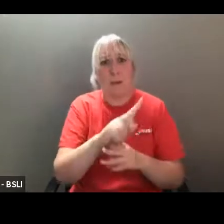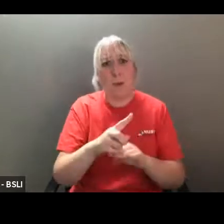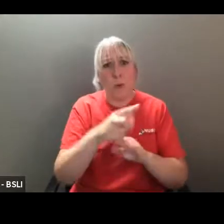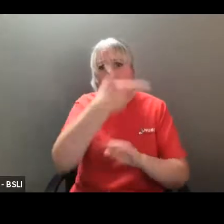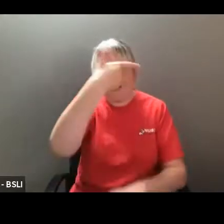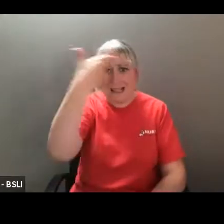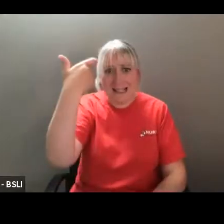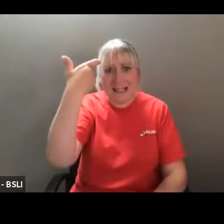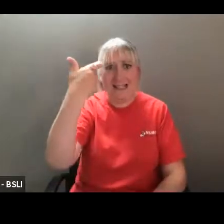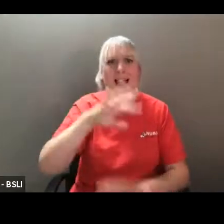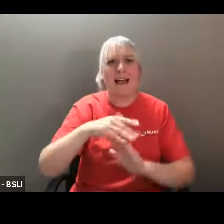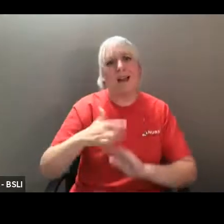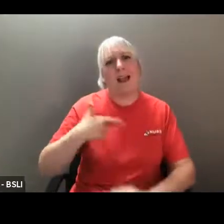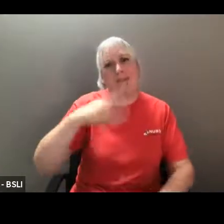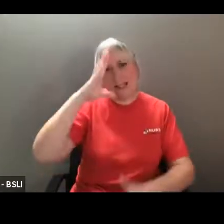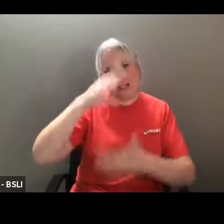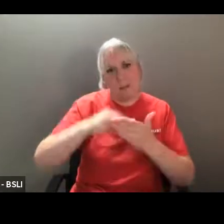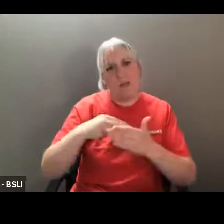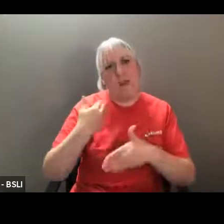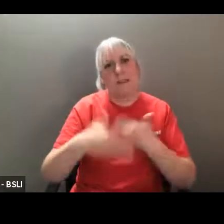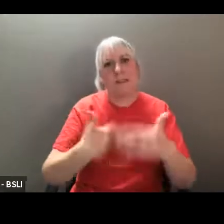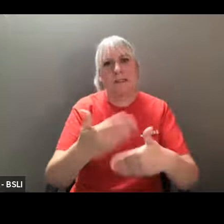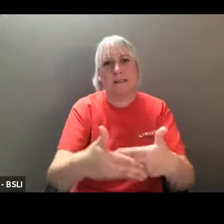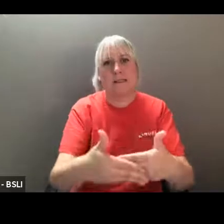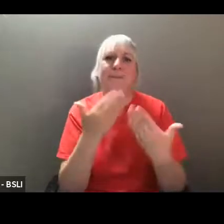experience. Thank you.